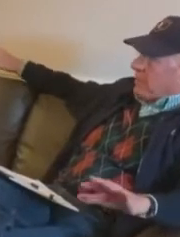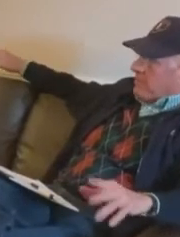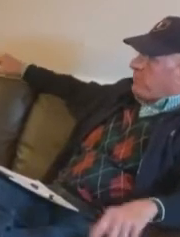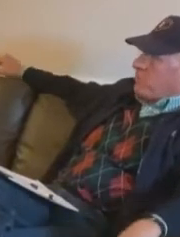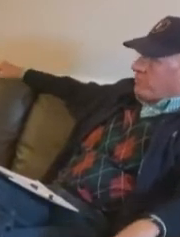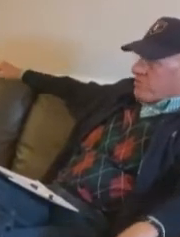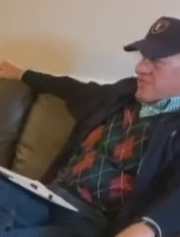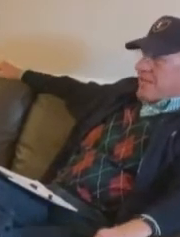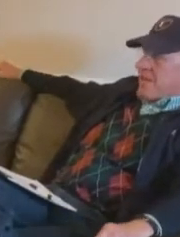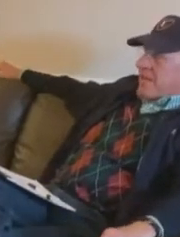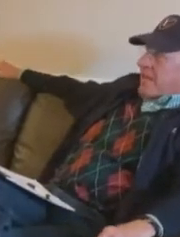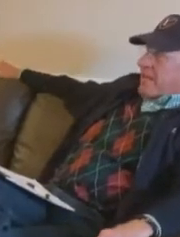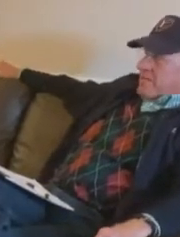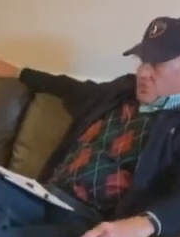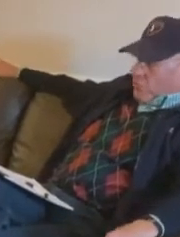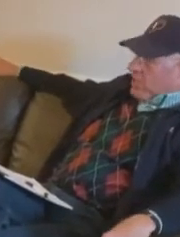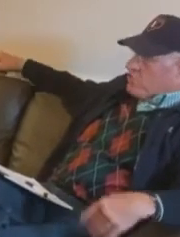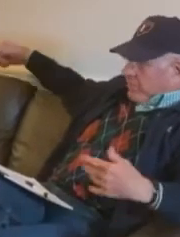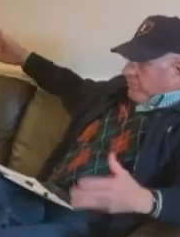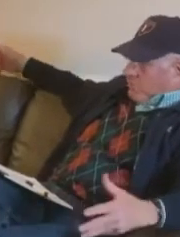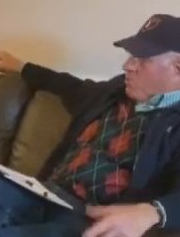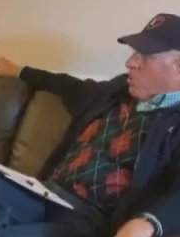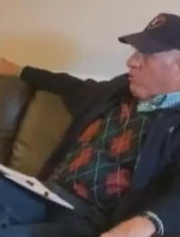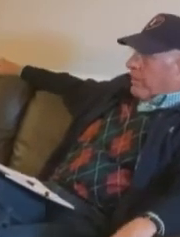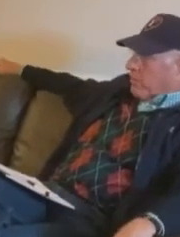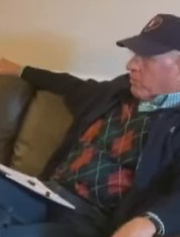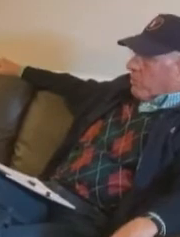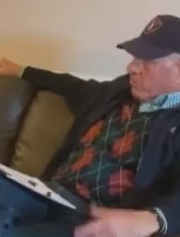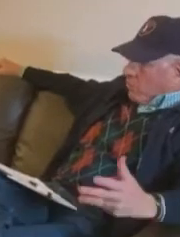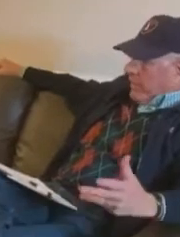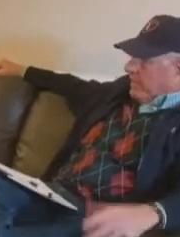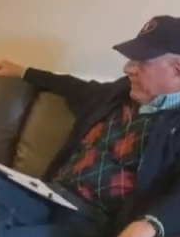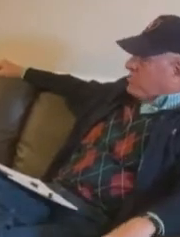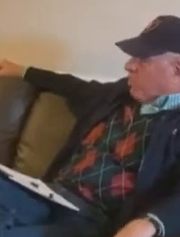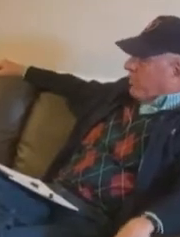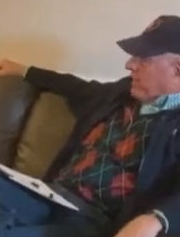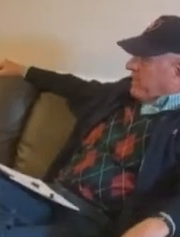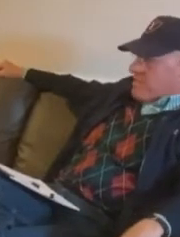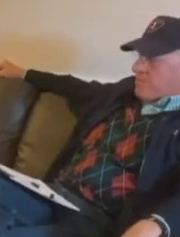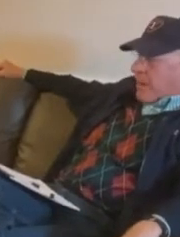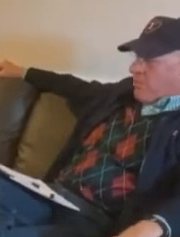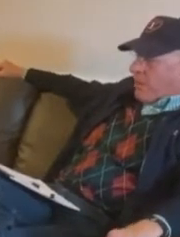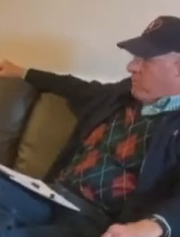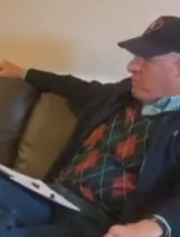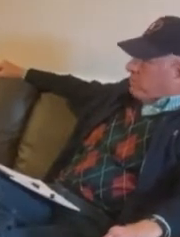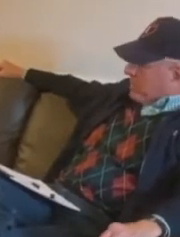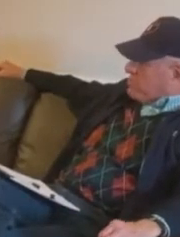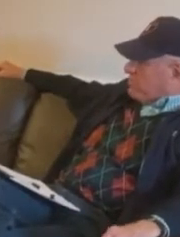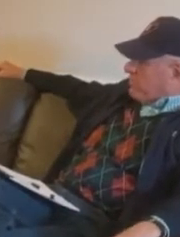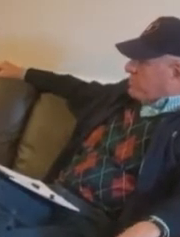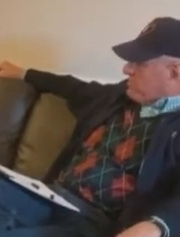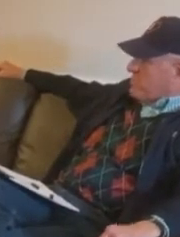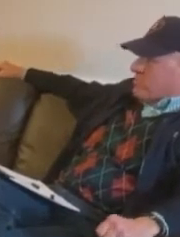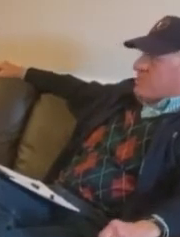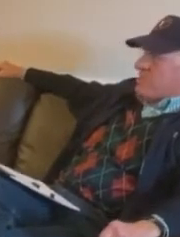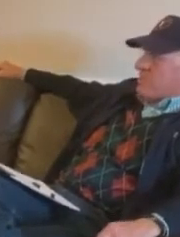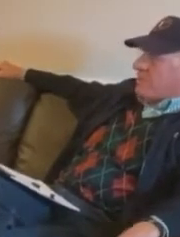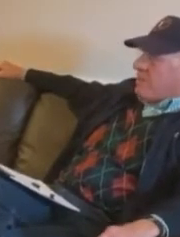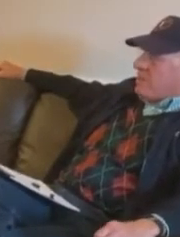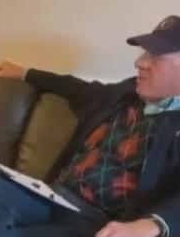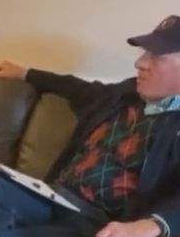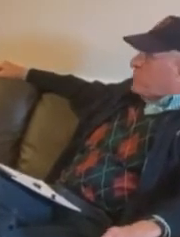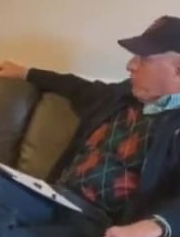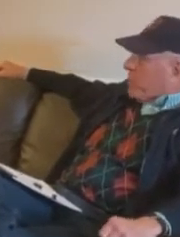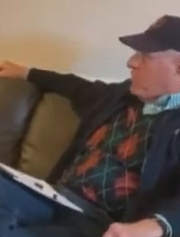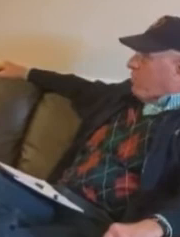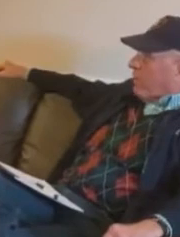a different type of service. And I said, great. So I flew home and we're on our way to get sworn in. I said, by the way, what branch of service is this? He